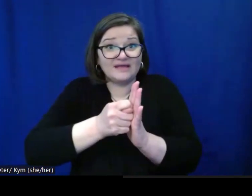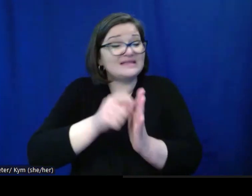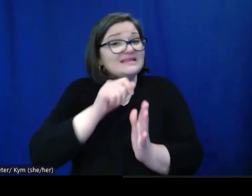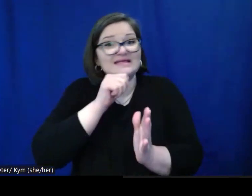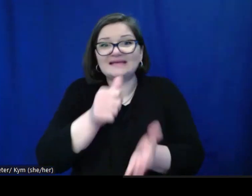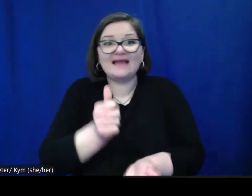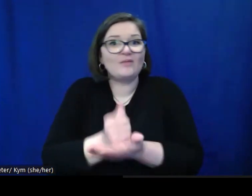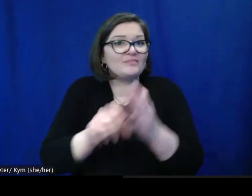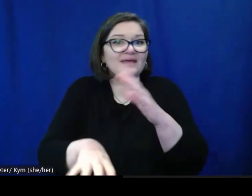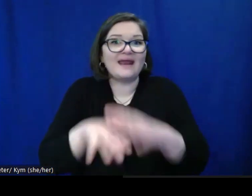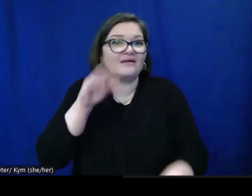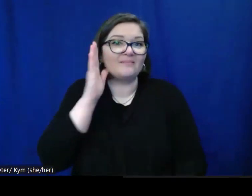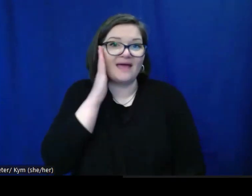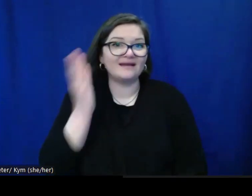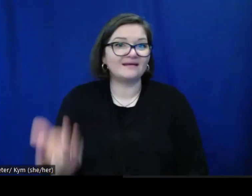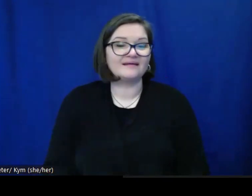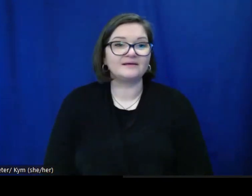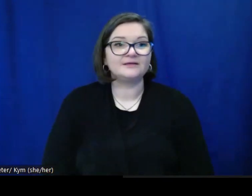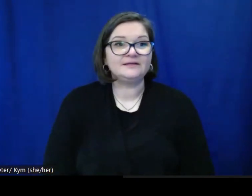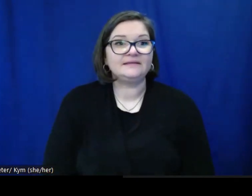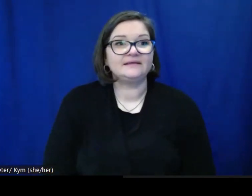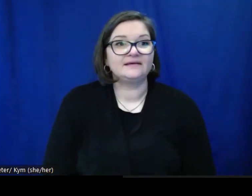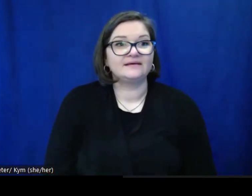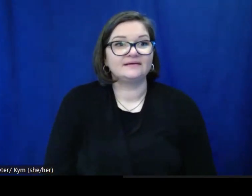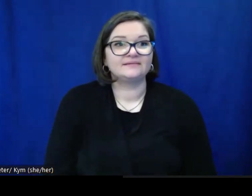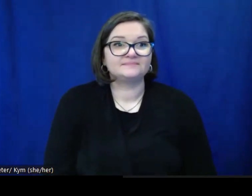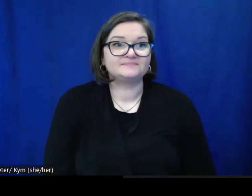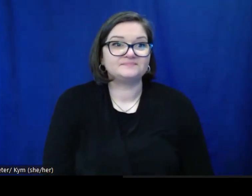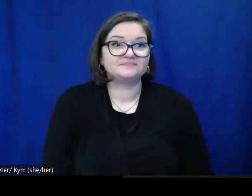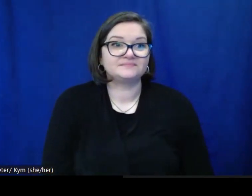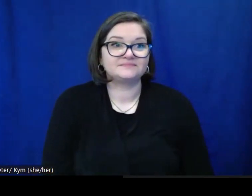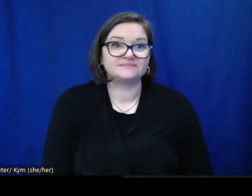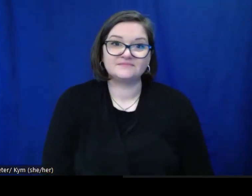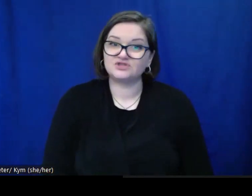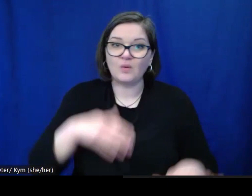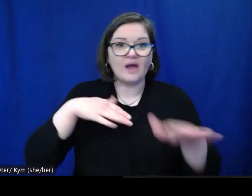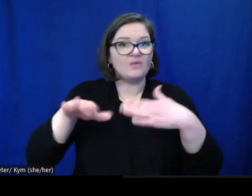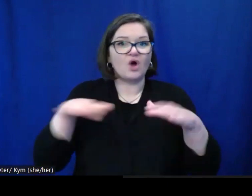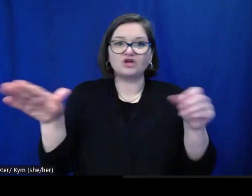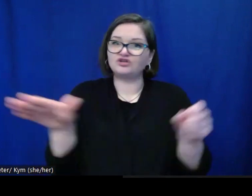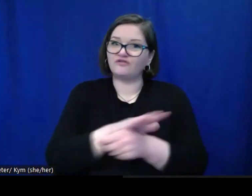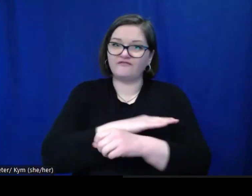bed. So I walked the entire floor,